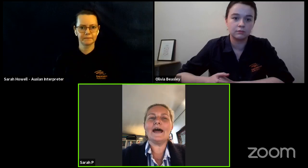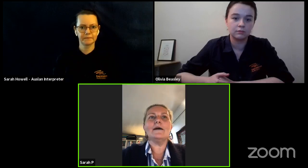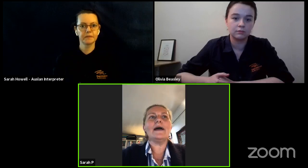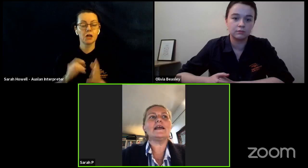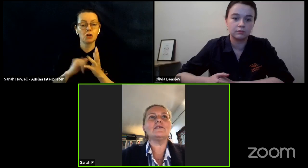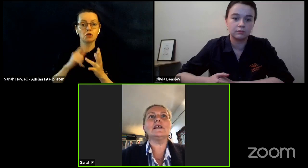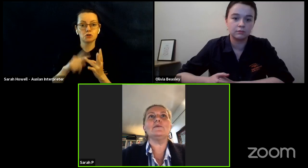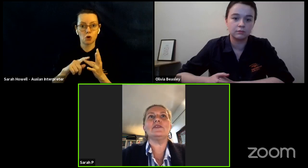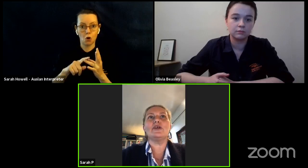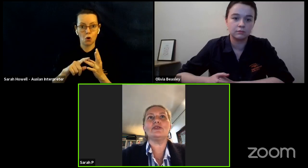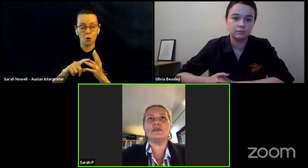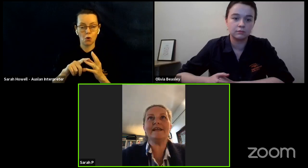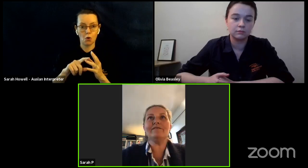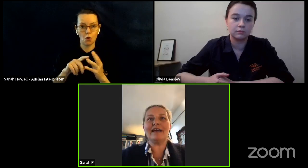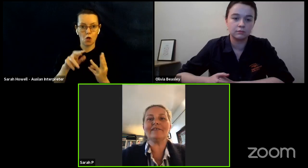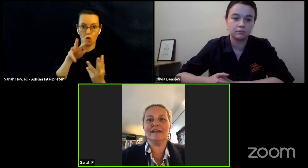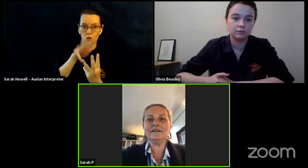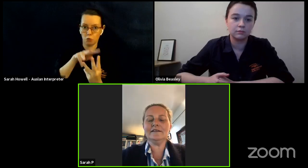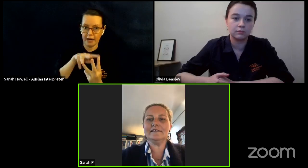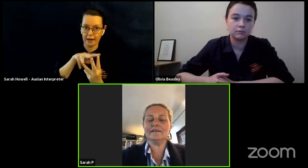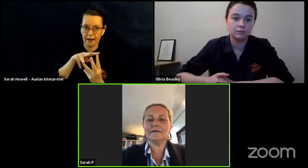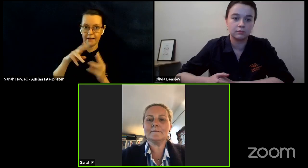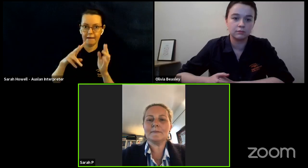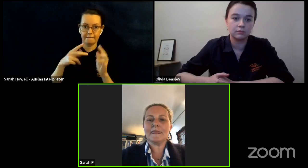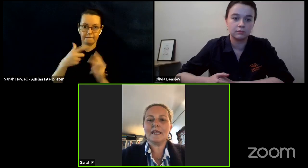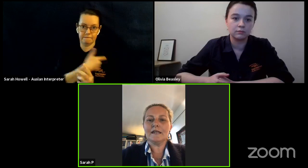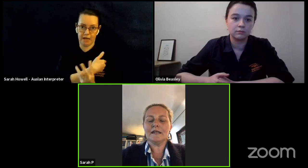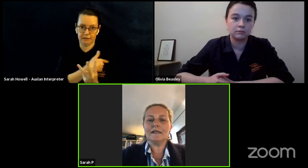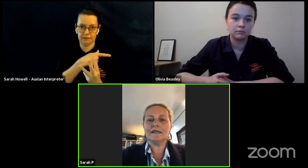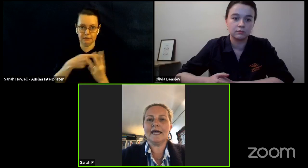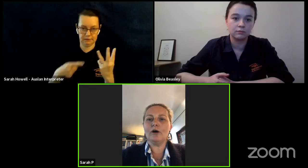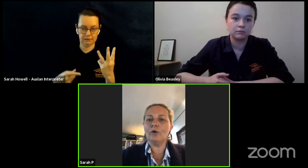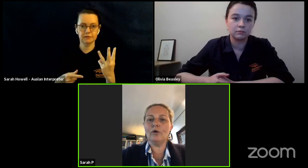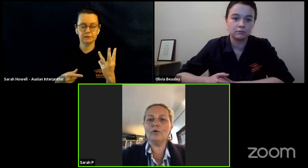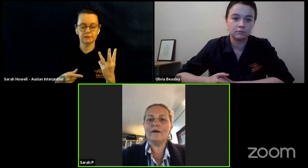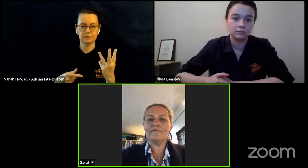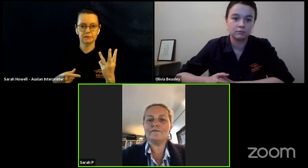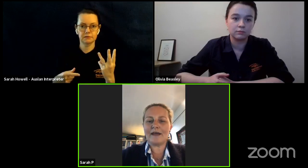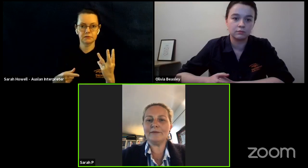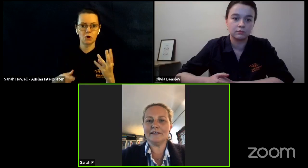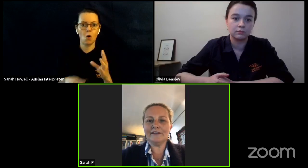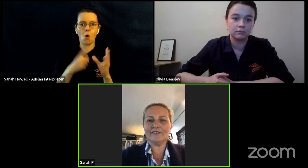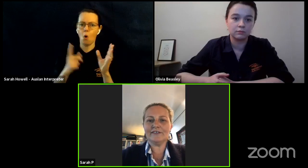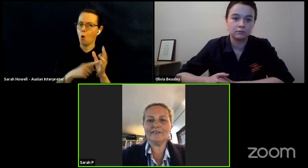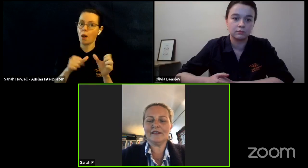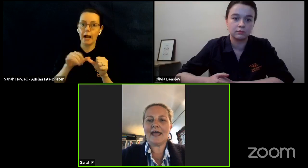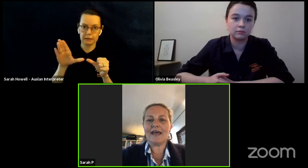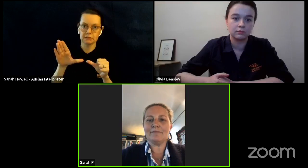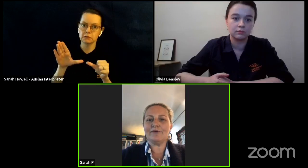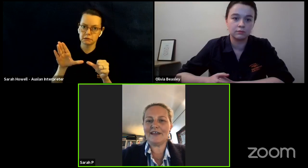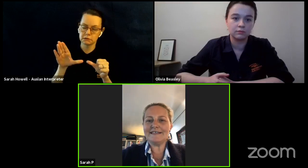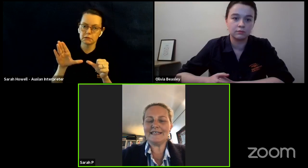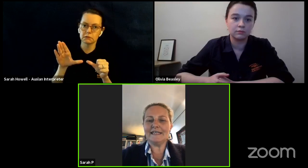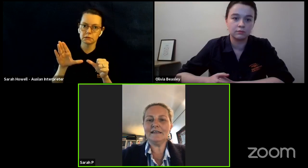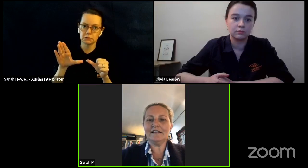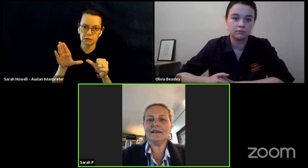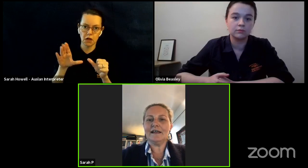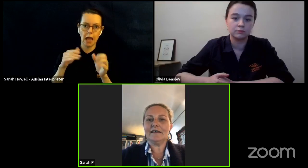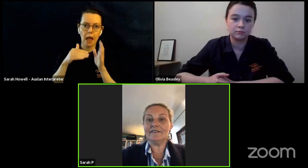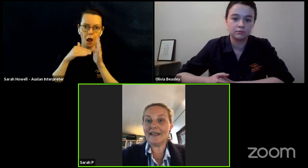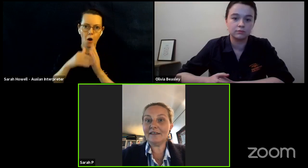So currently with the three vaccines, they are all fabulous at